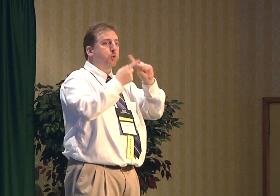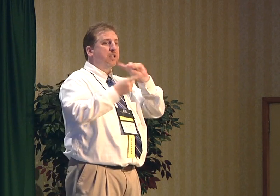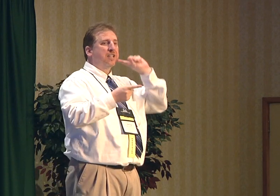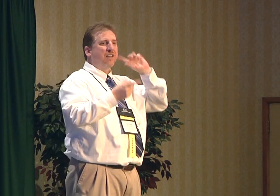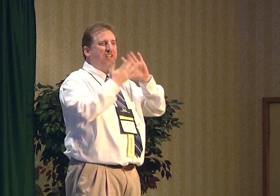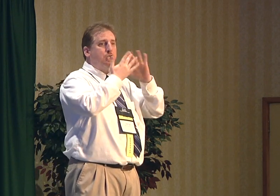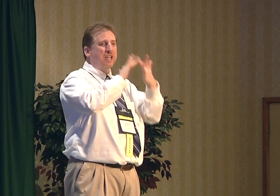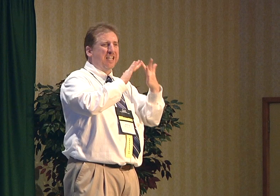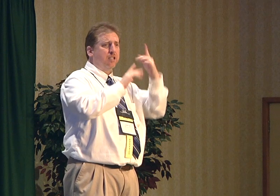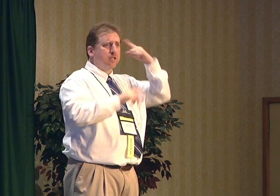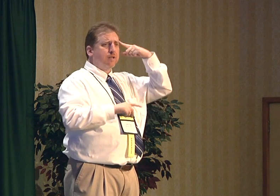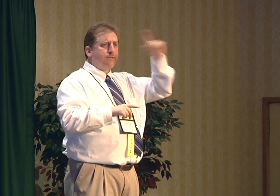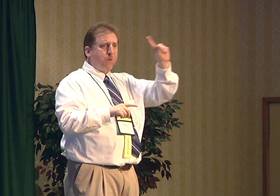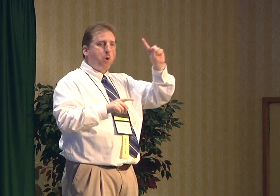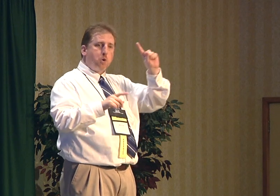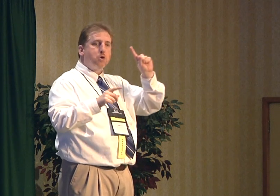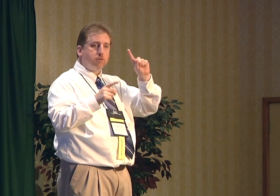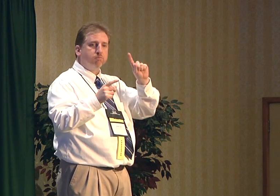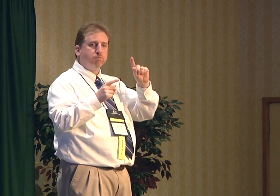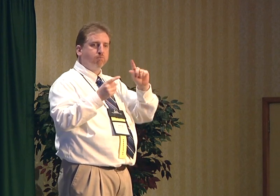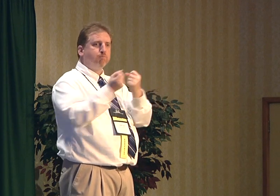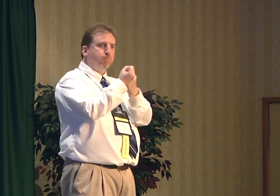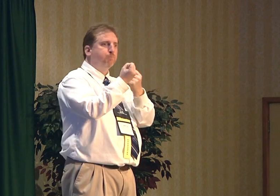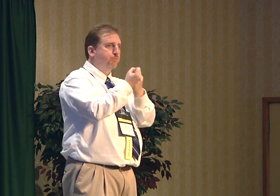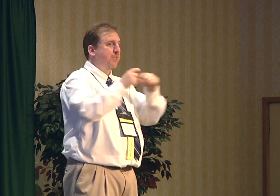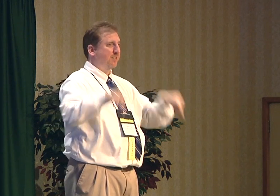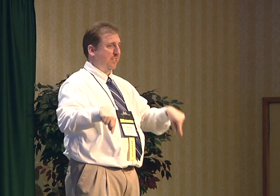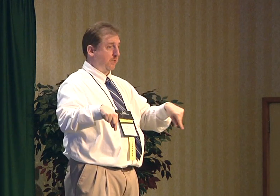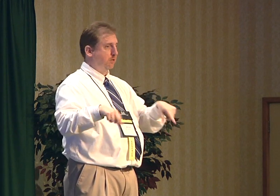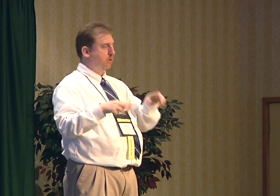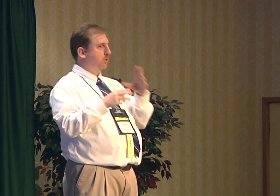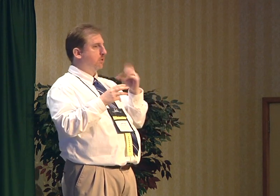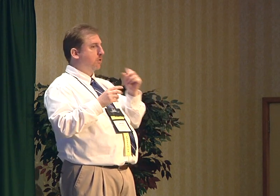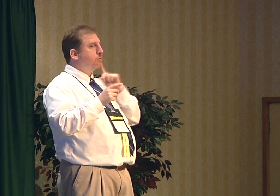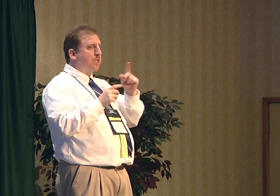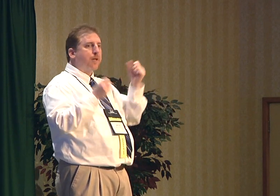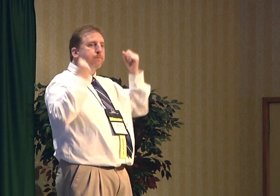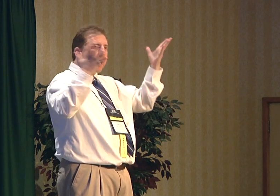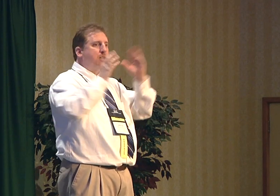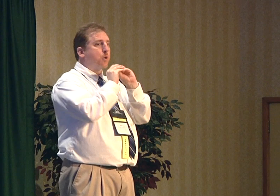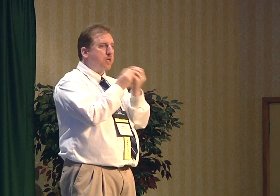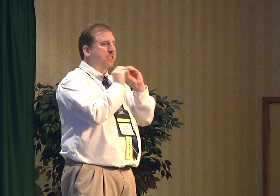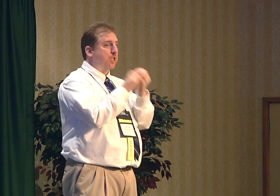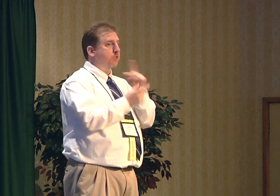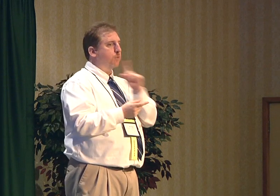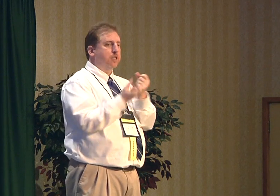you to Deaf Interlink for their sponsorship of this event, and really many